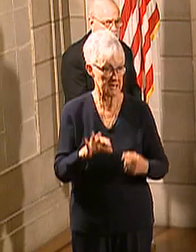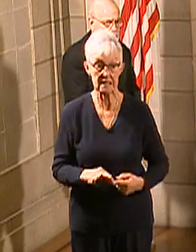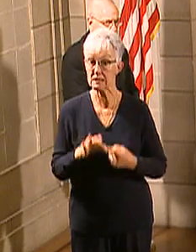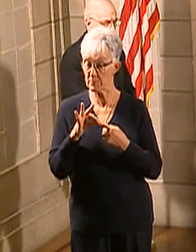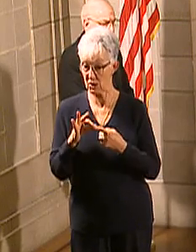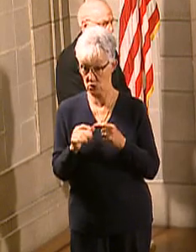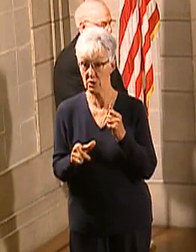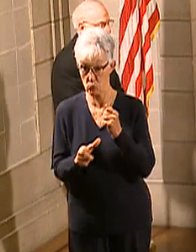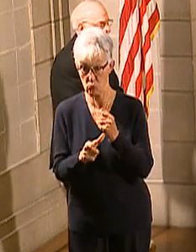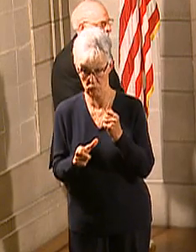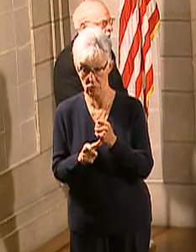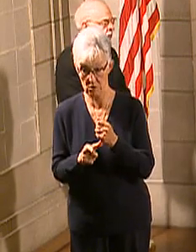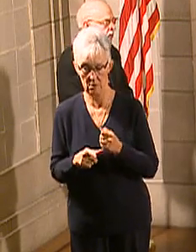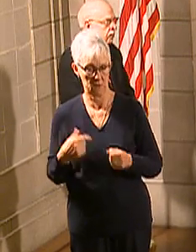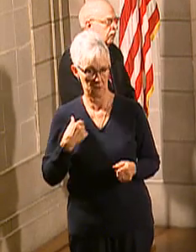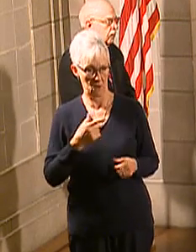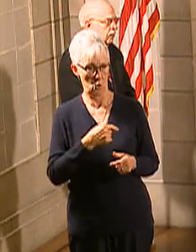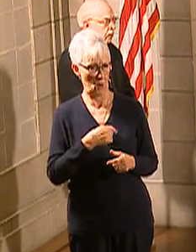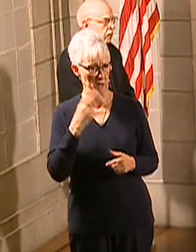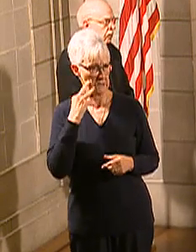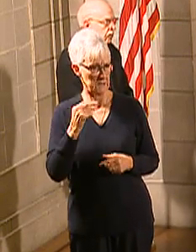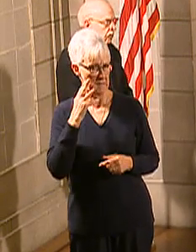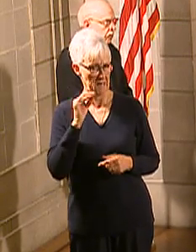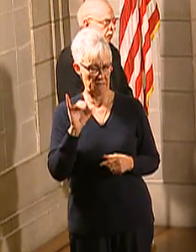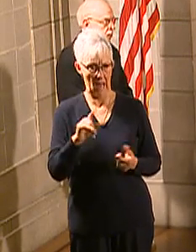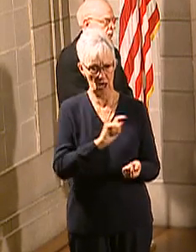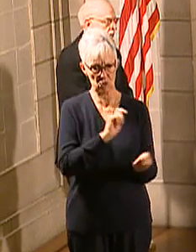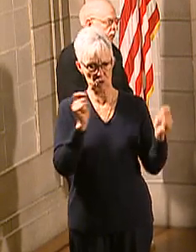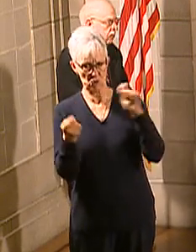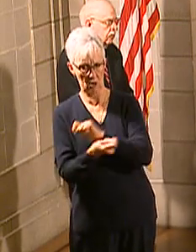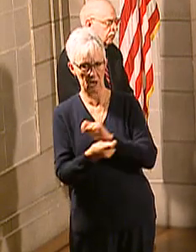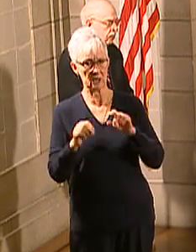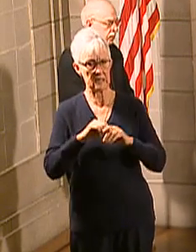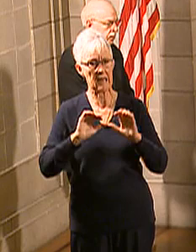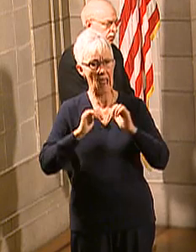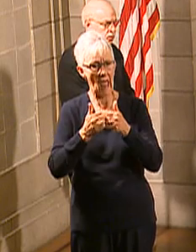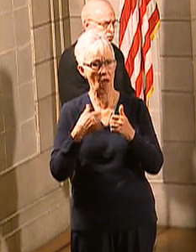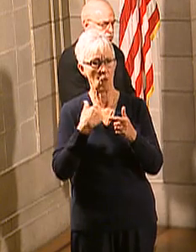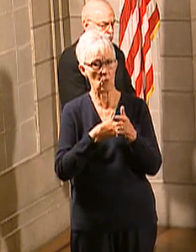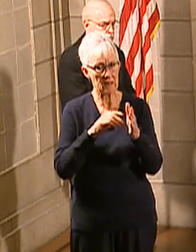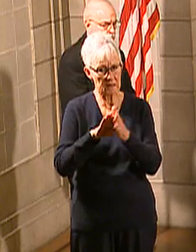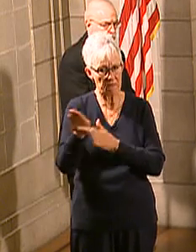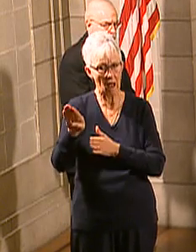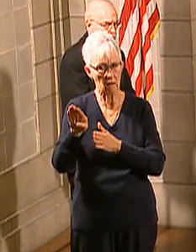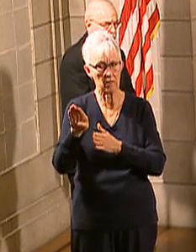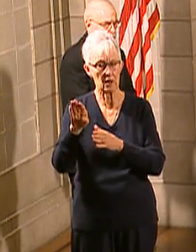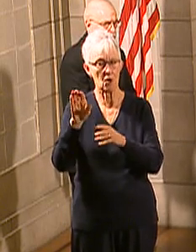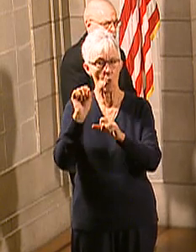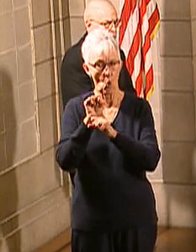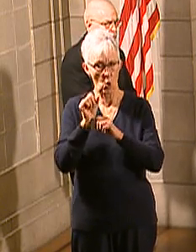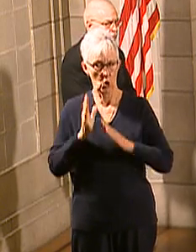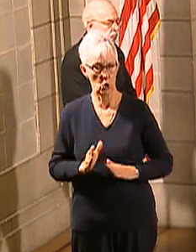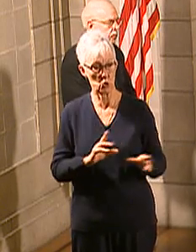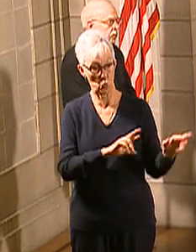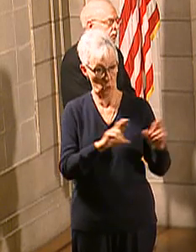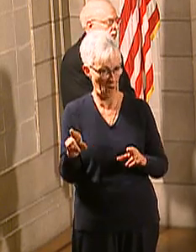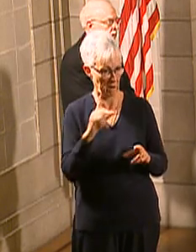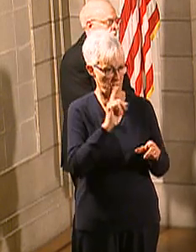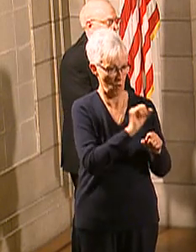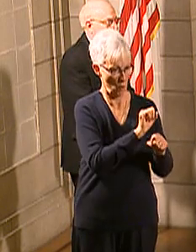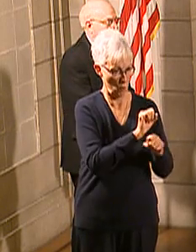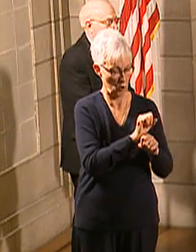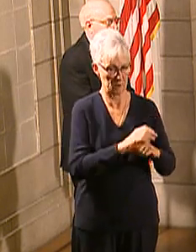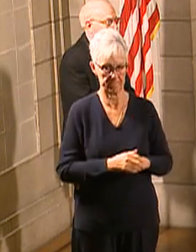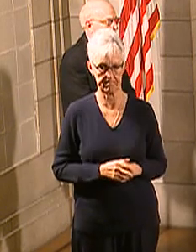we're undergoing this exciting change in workforce development across our state. Similar to Dan, we have been working